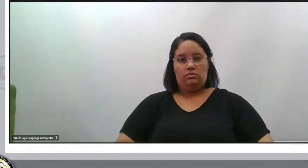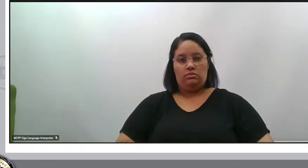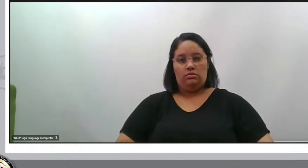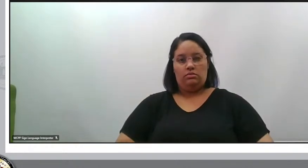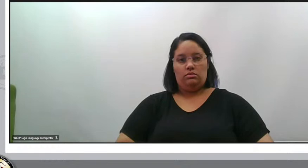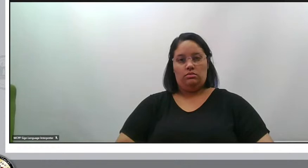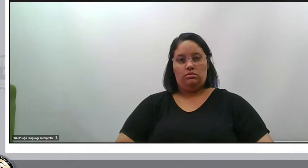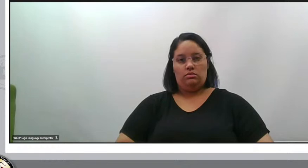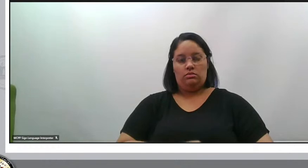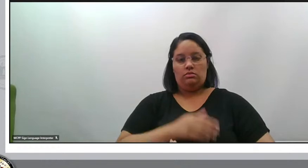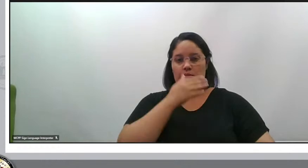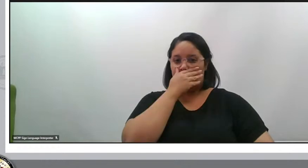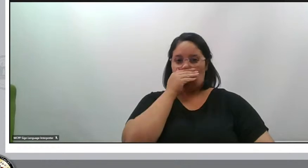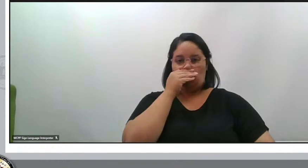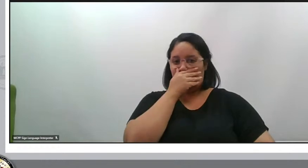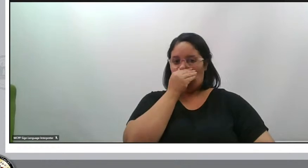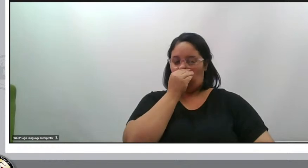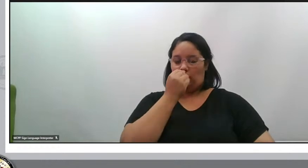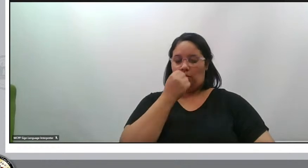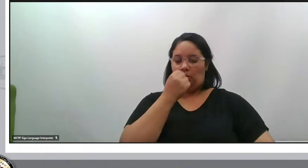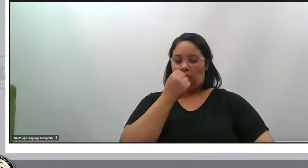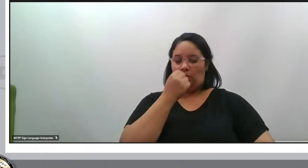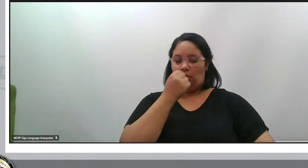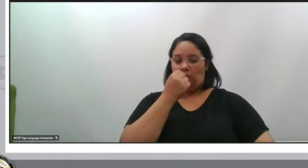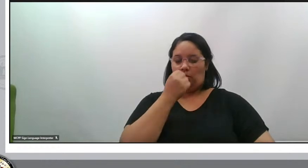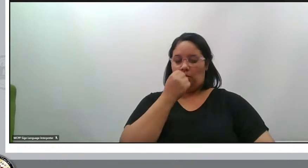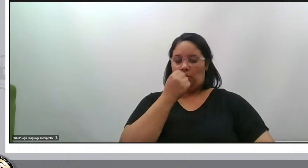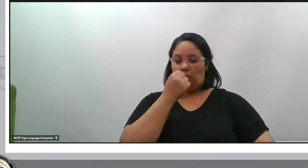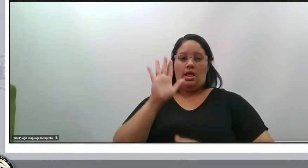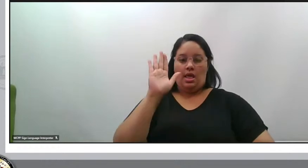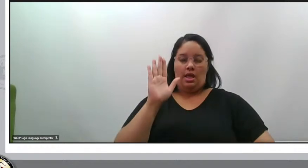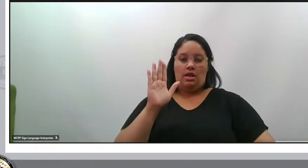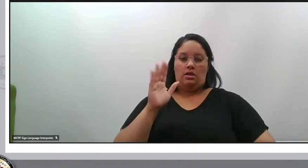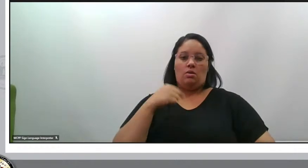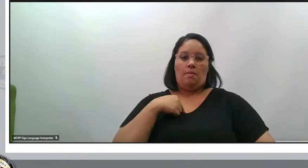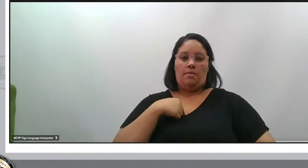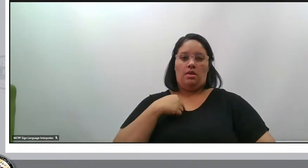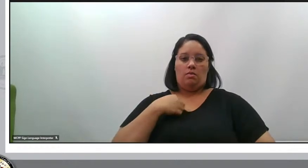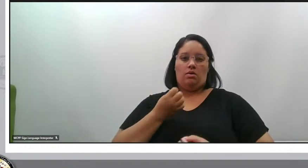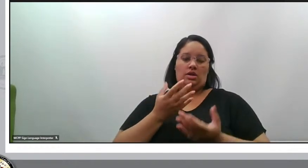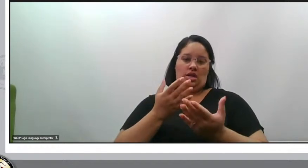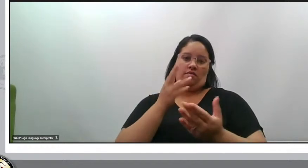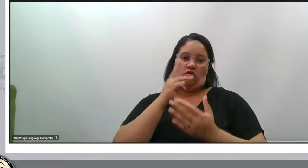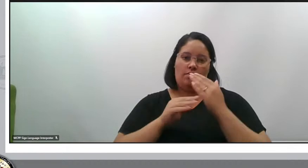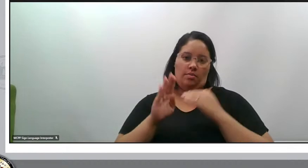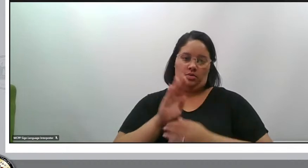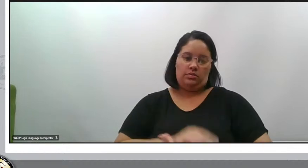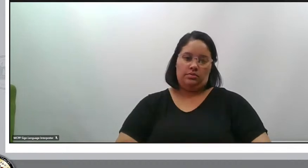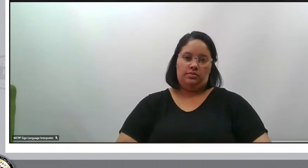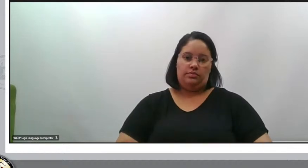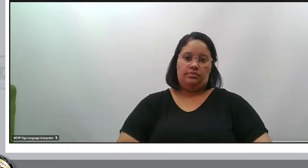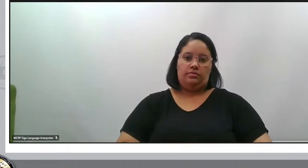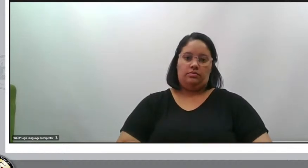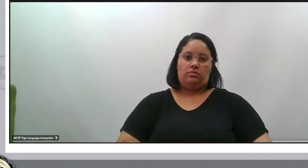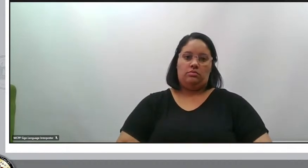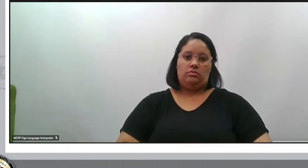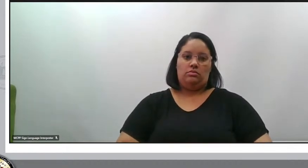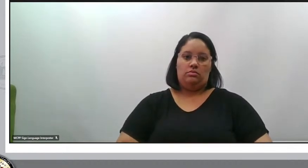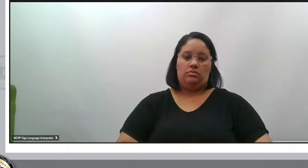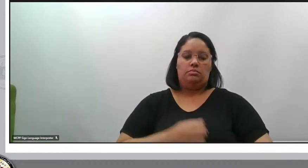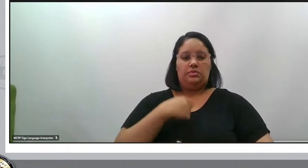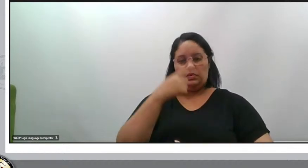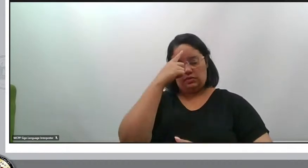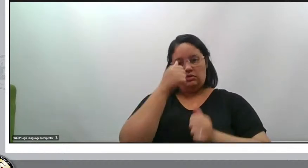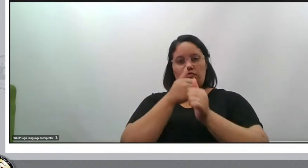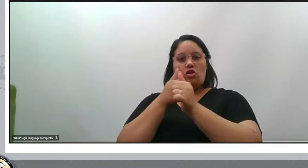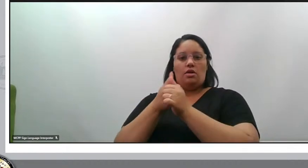Chairperson, I see Honourable Bosman's hand was also raised, so I'll give my space up to Honourable Bosman first. Thank you. Thank you. I think there's some follow-ups